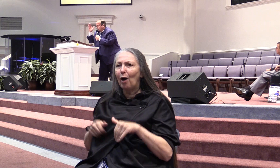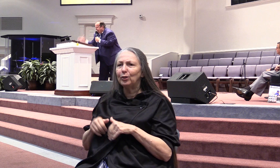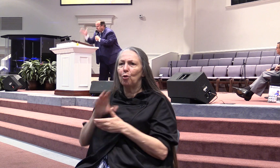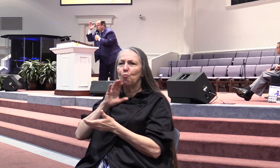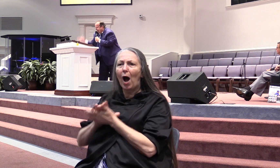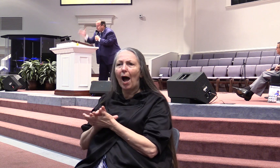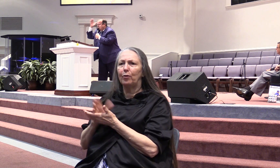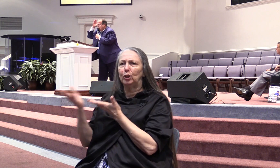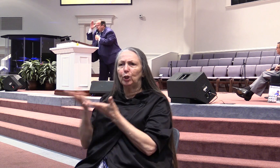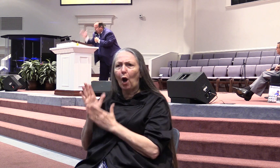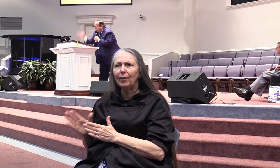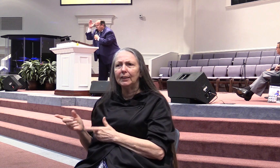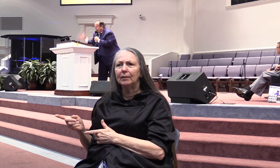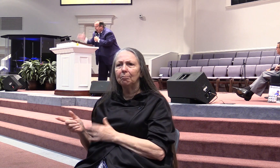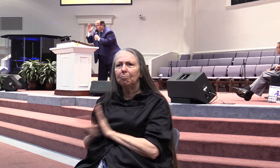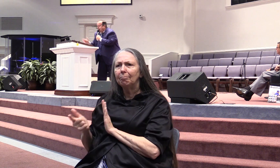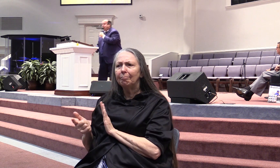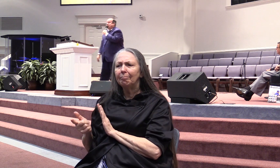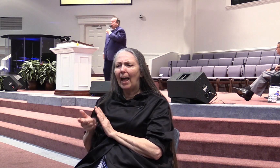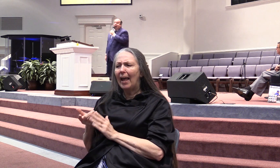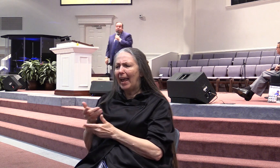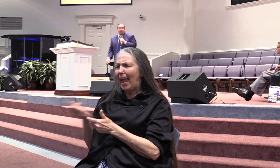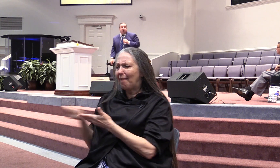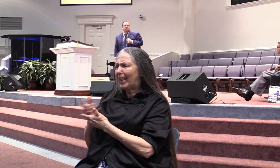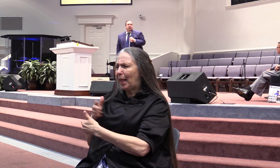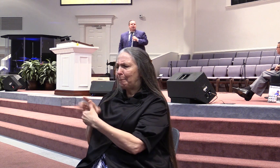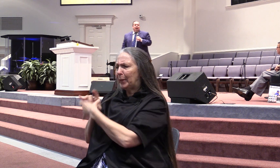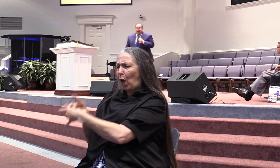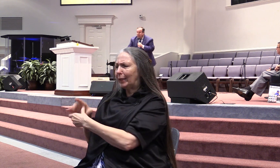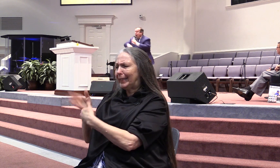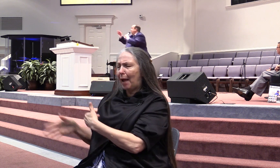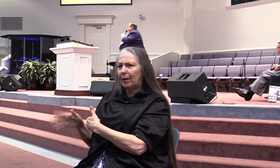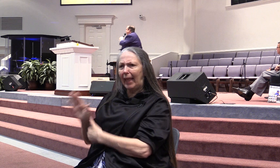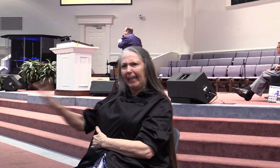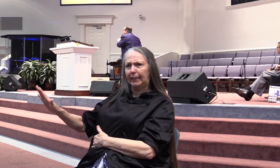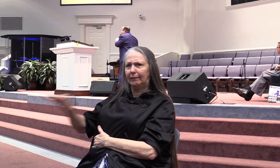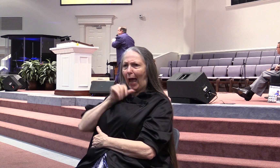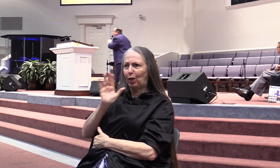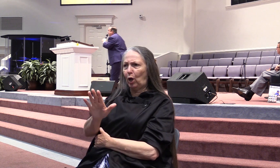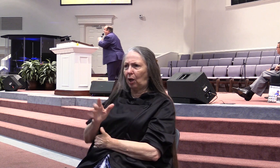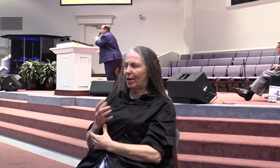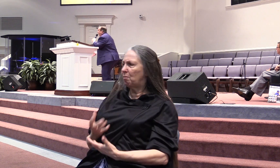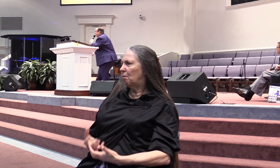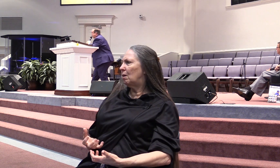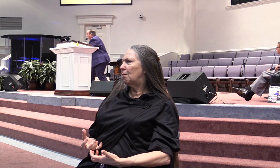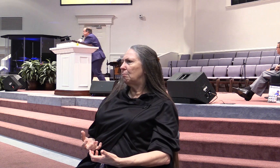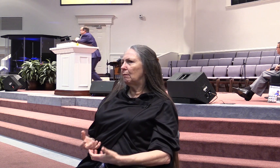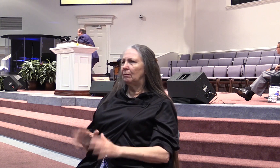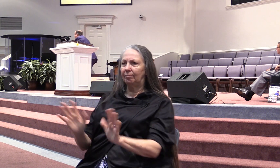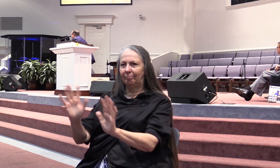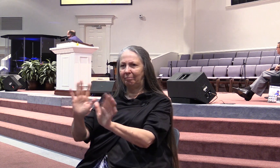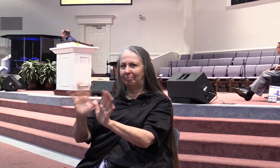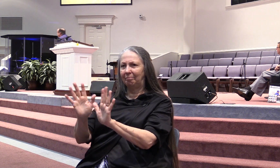wife, nor his manservant, his maidservant, his ox, nor his ass, nor anything that is thy neighbor's. And I jump over to Leviticus 19 to find the verse that talks